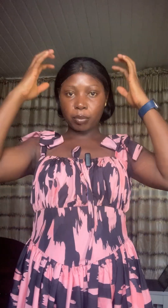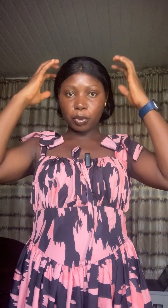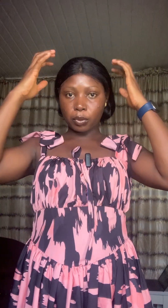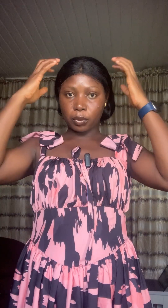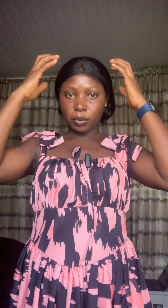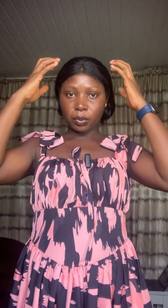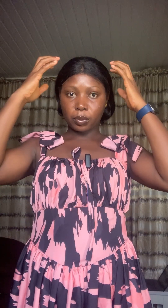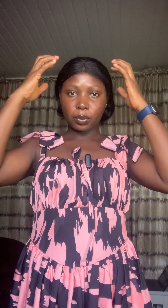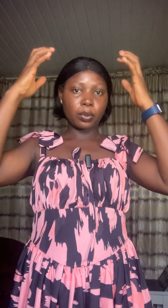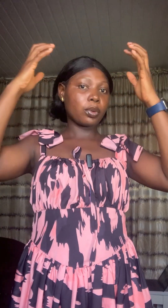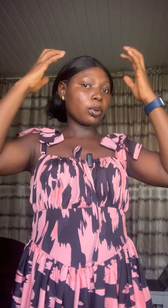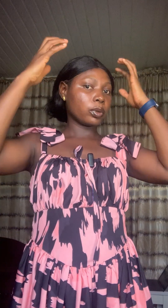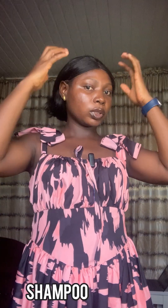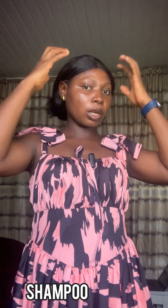Shampoo.